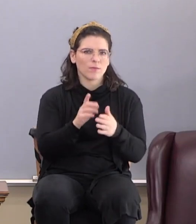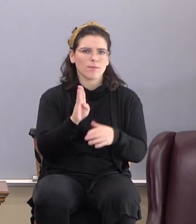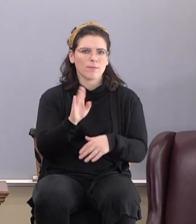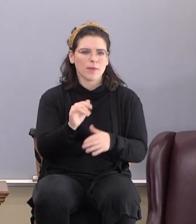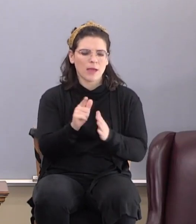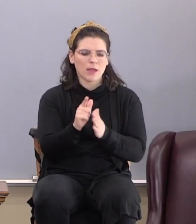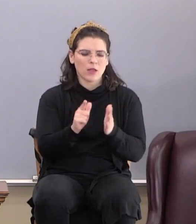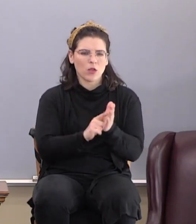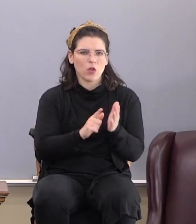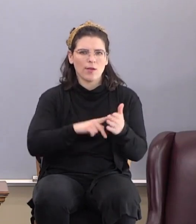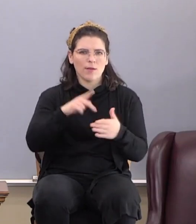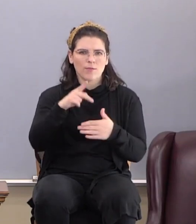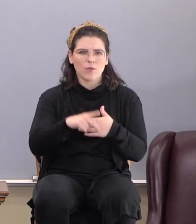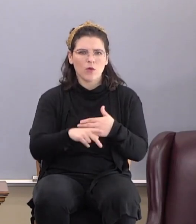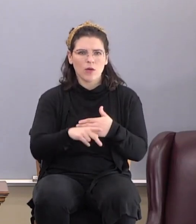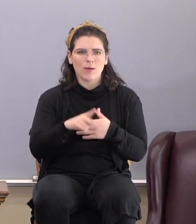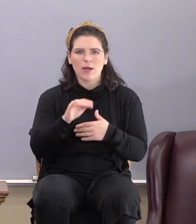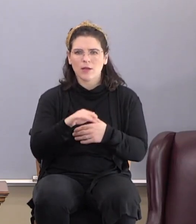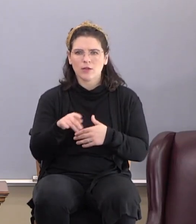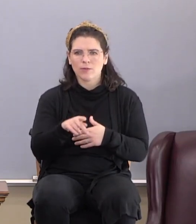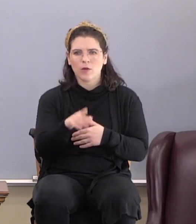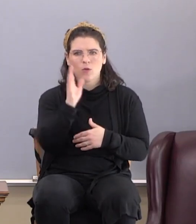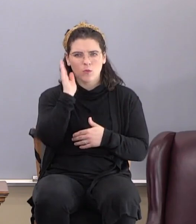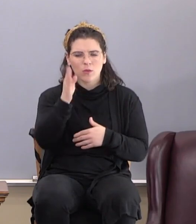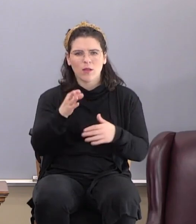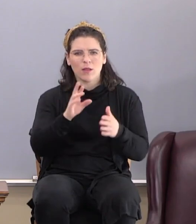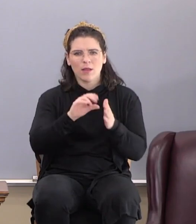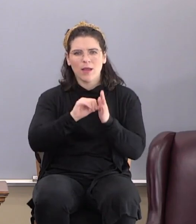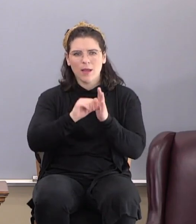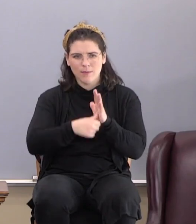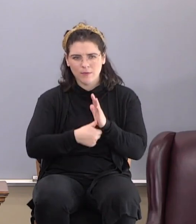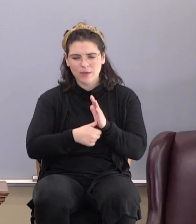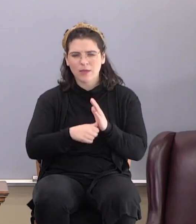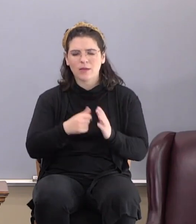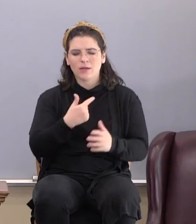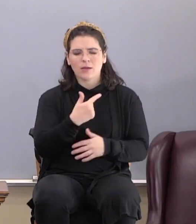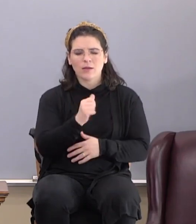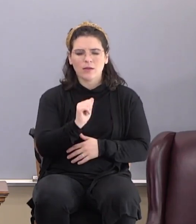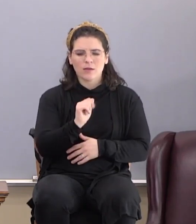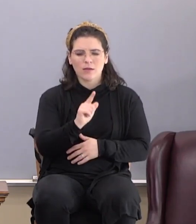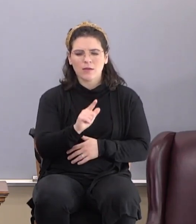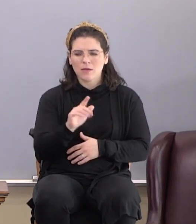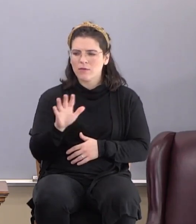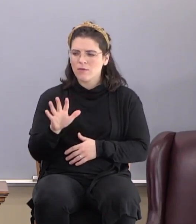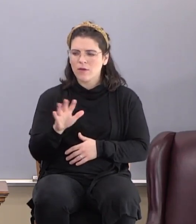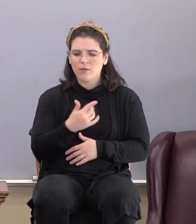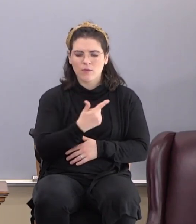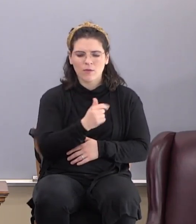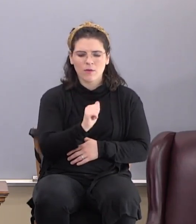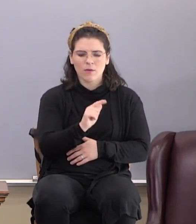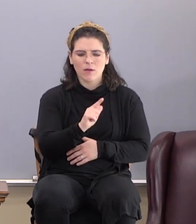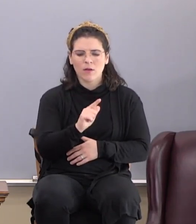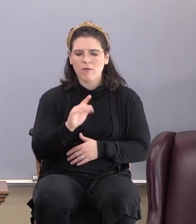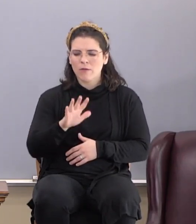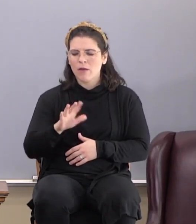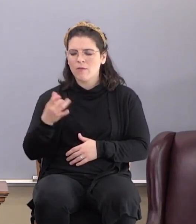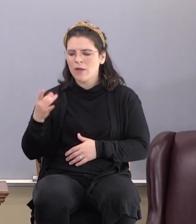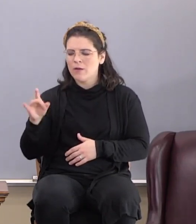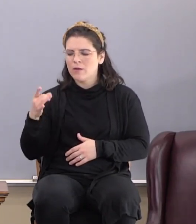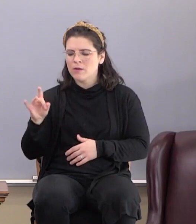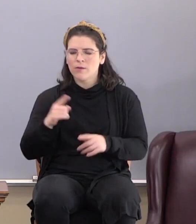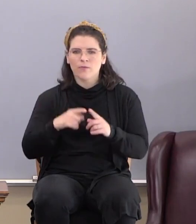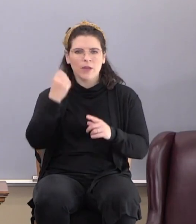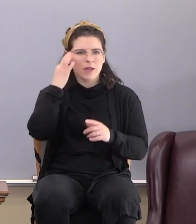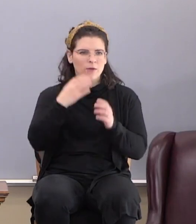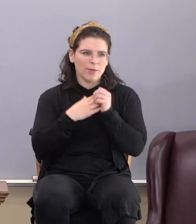program. And that's what Paul is going to highlight here. Galatians chapter 5, look there at verse 18. But if ye be led